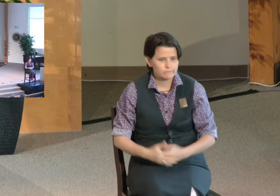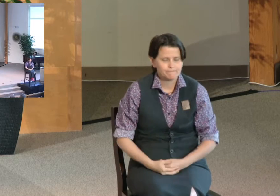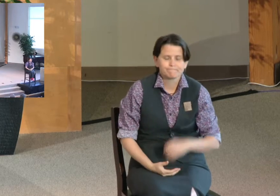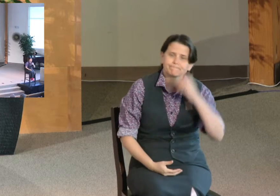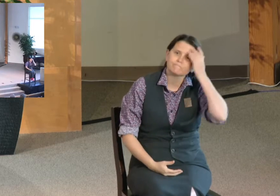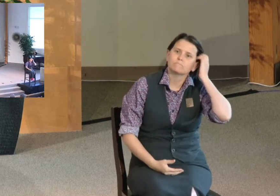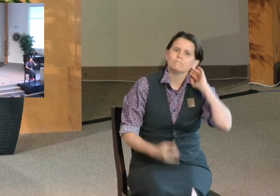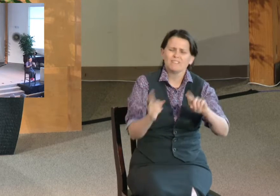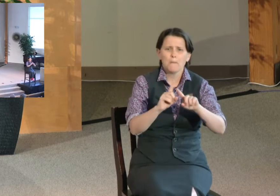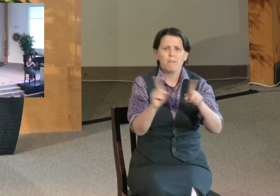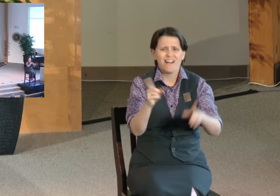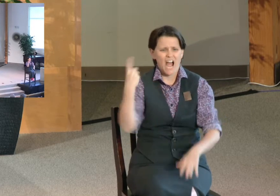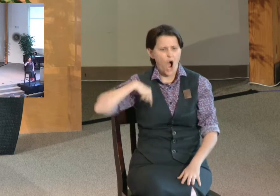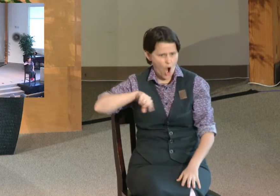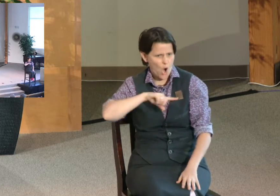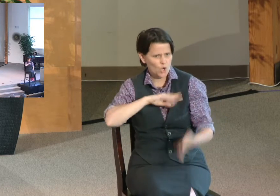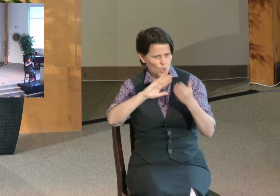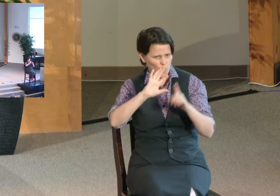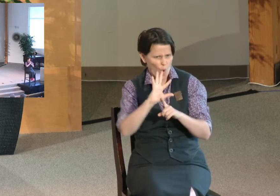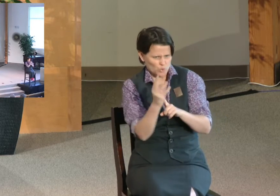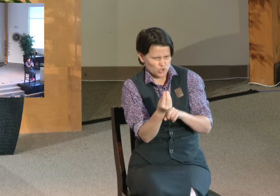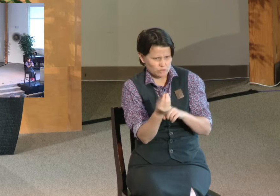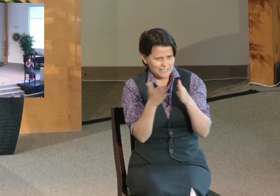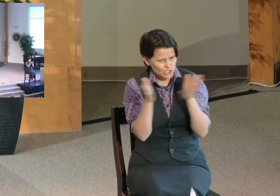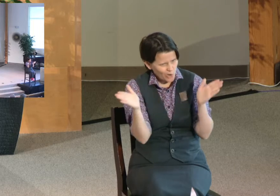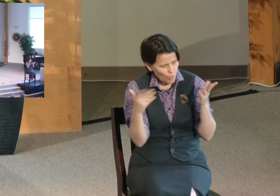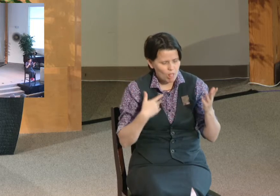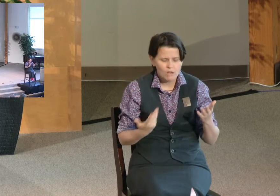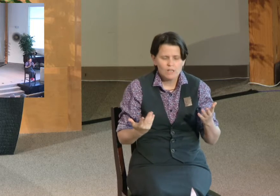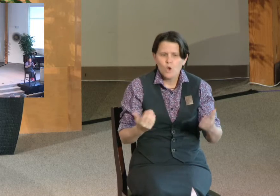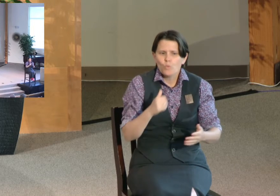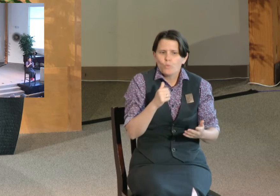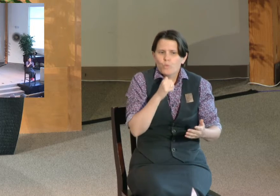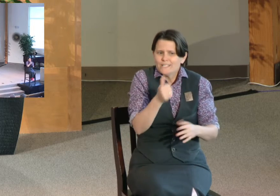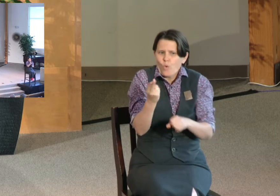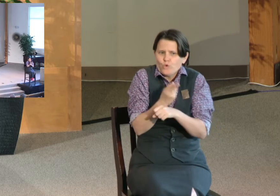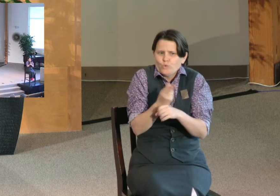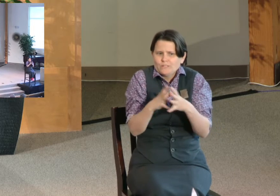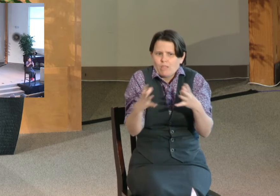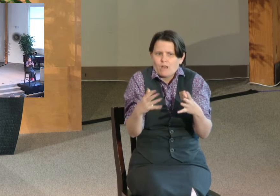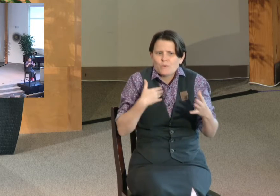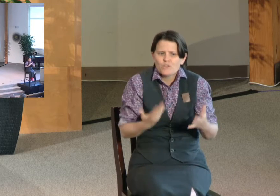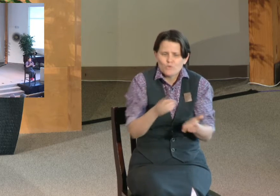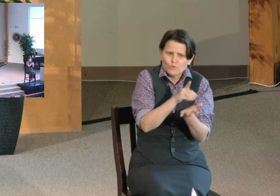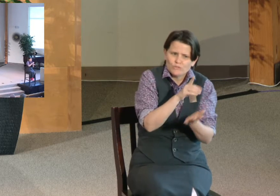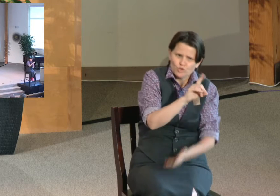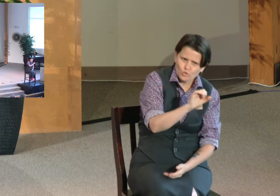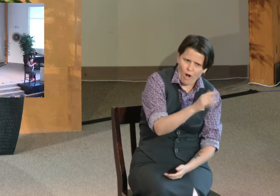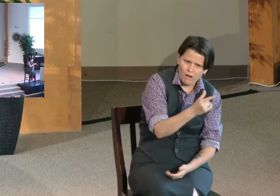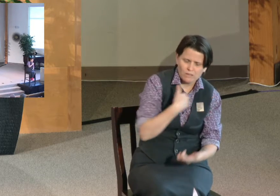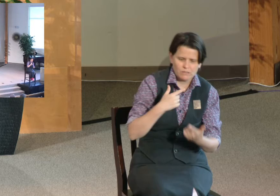we are is we use unhealthy things like drugs, alcohol, and promiscuous sex as our experiences of coming